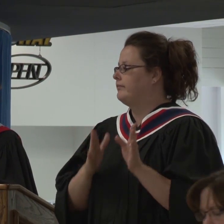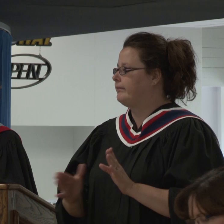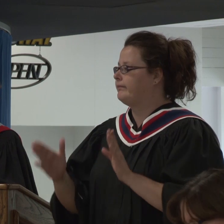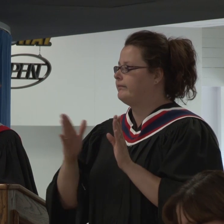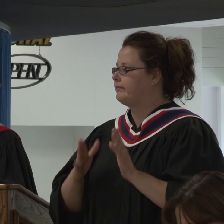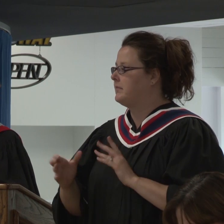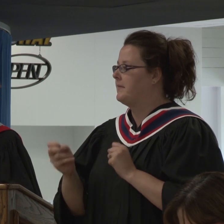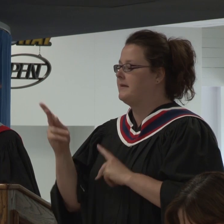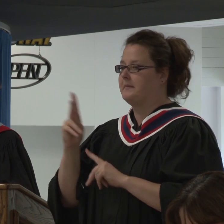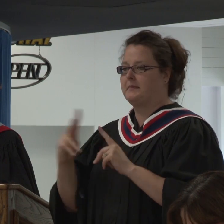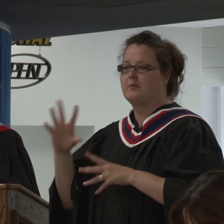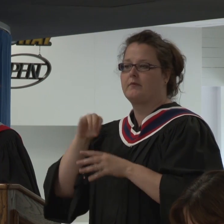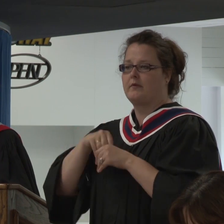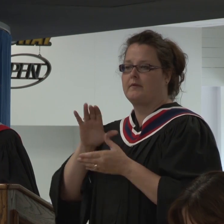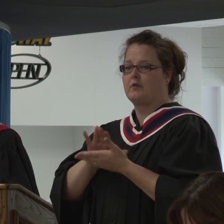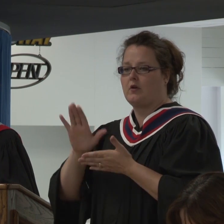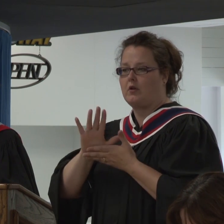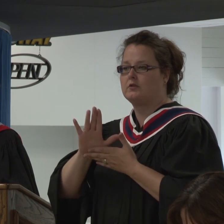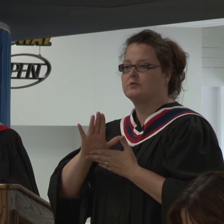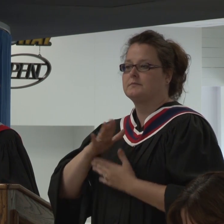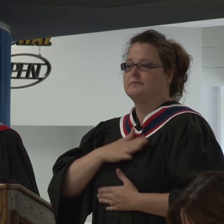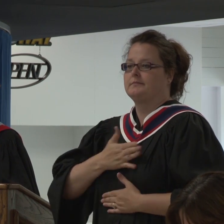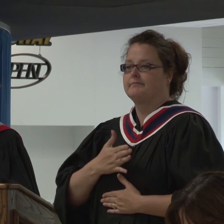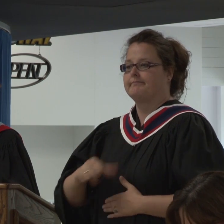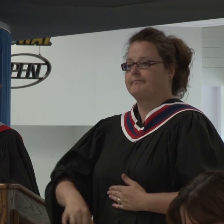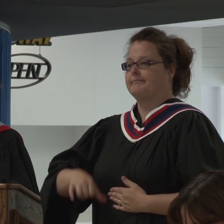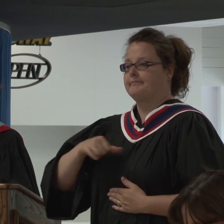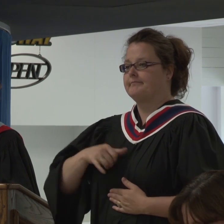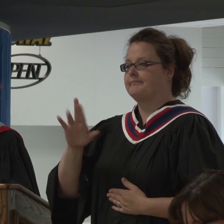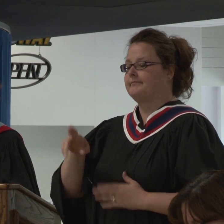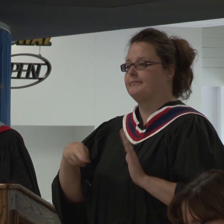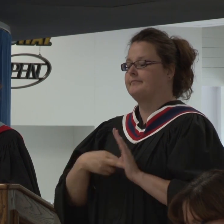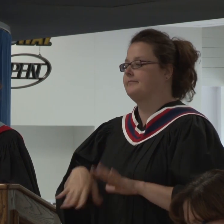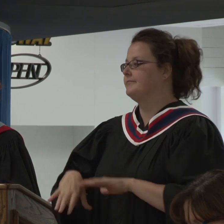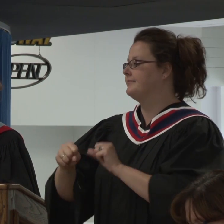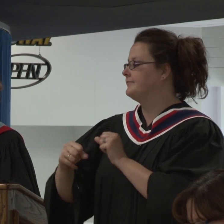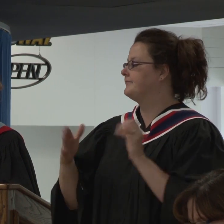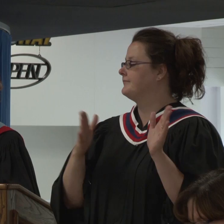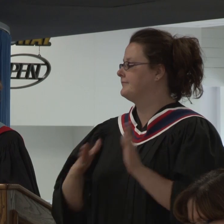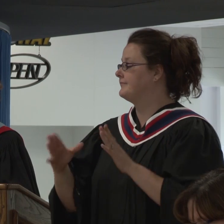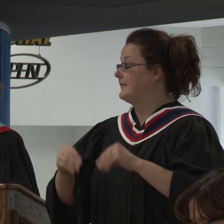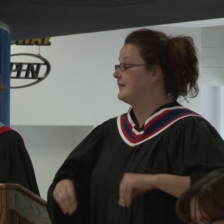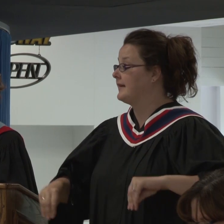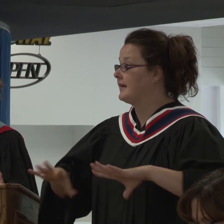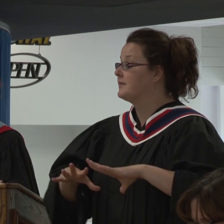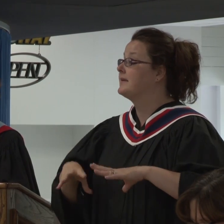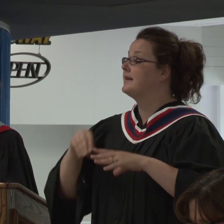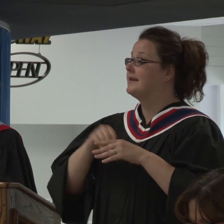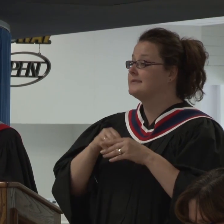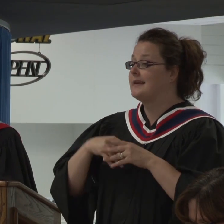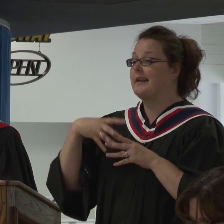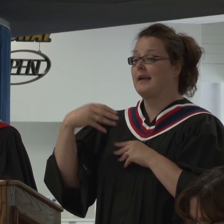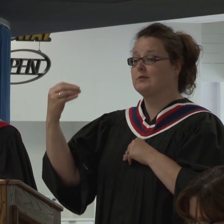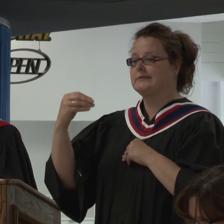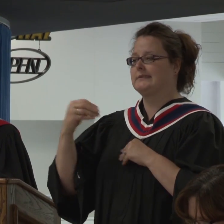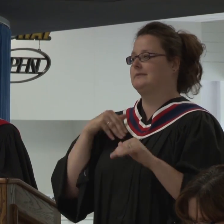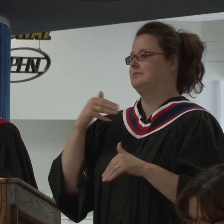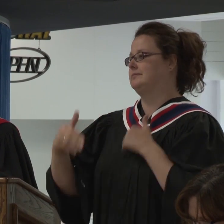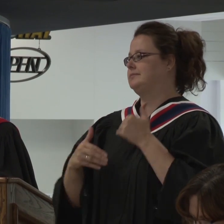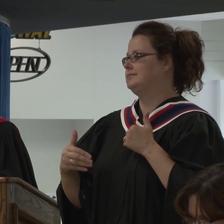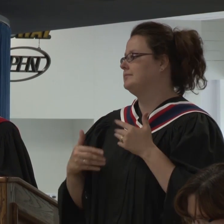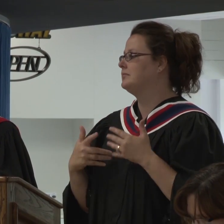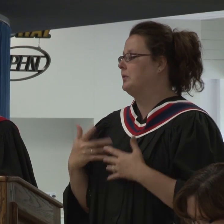of many members of the college, who all take great pride in their roles in preparing the campus and going through all the processes